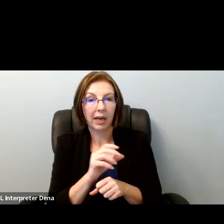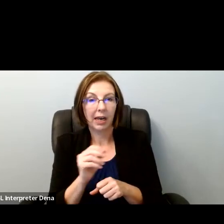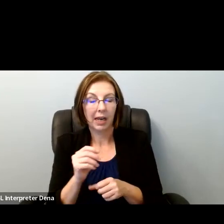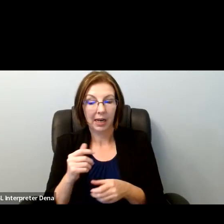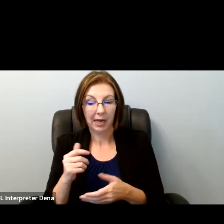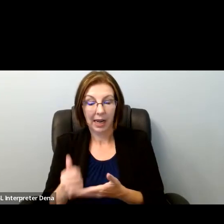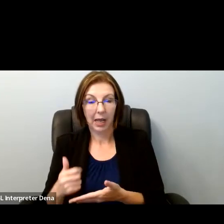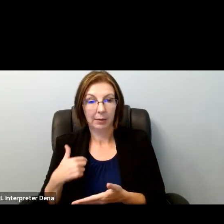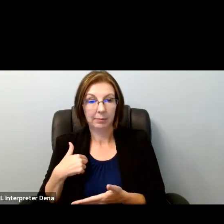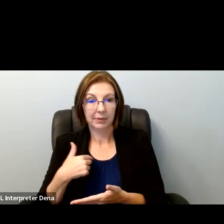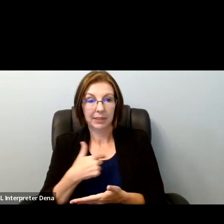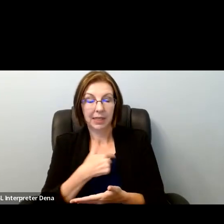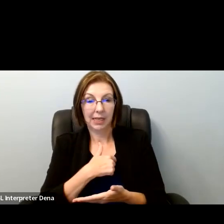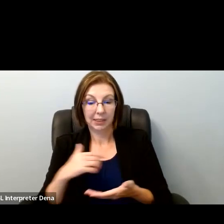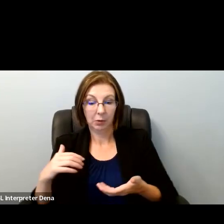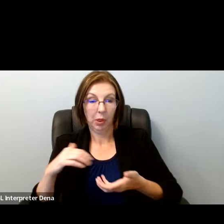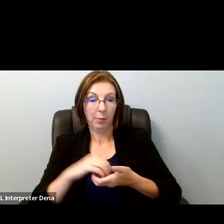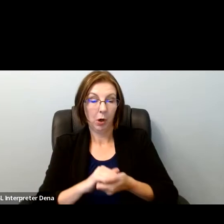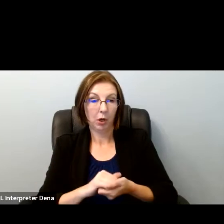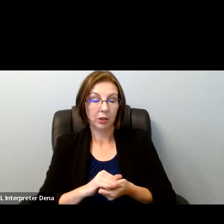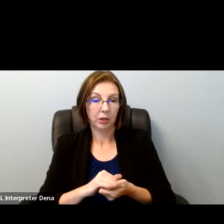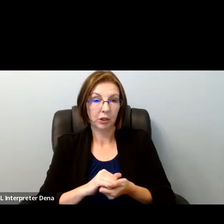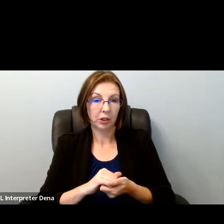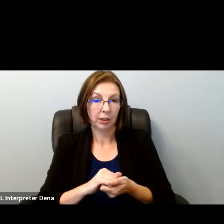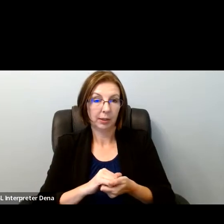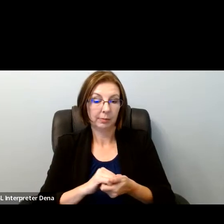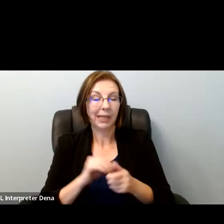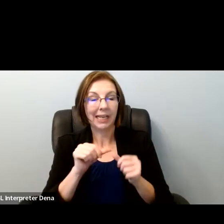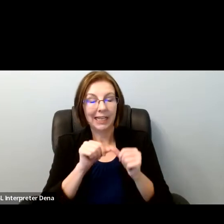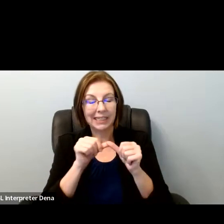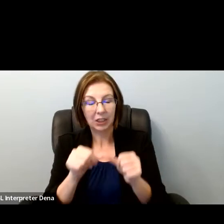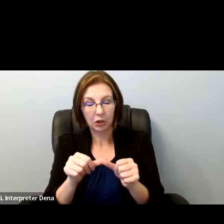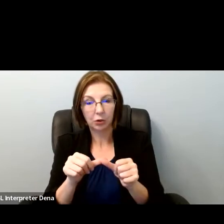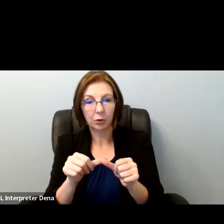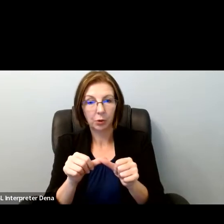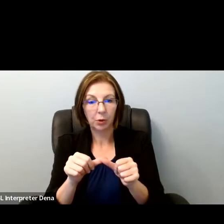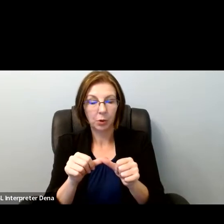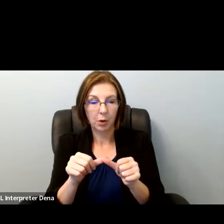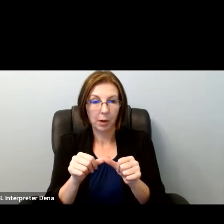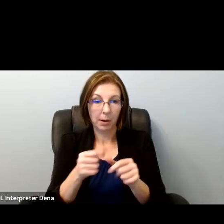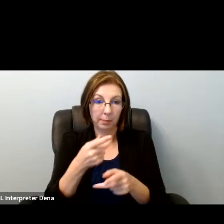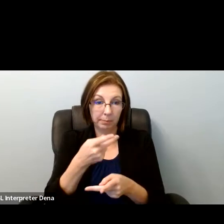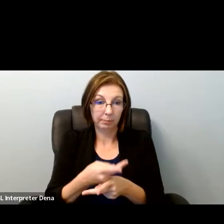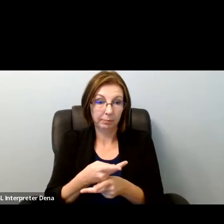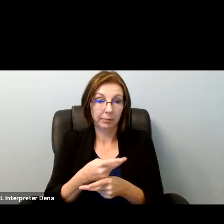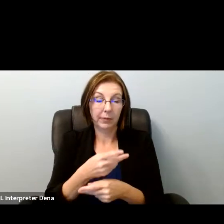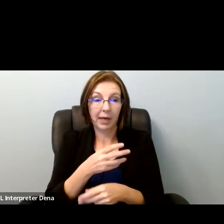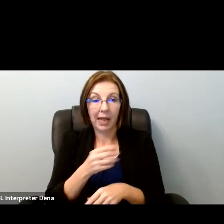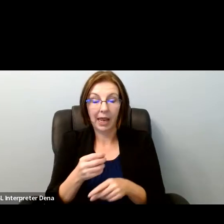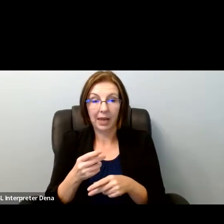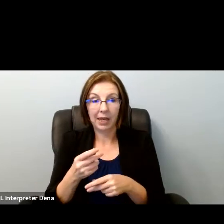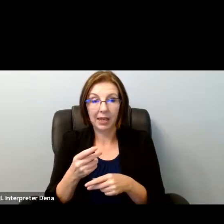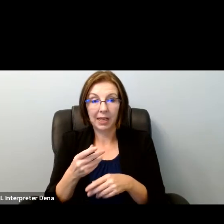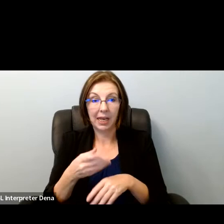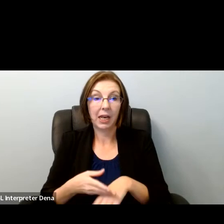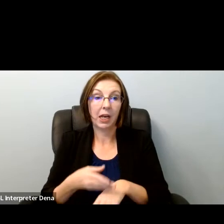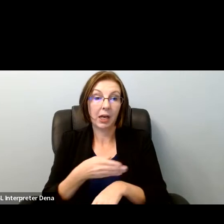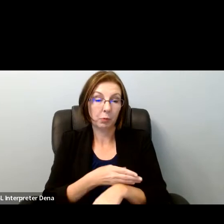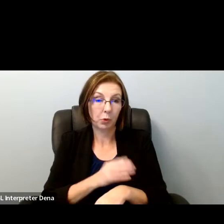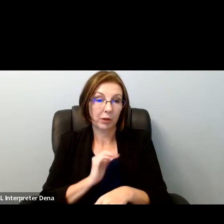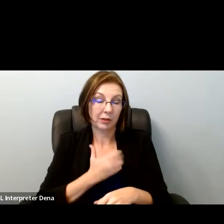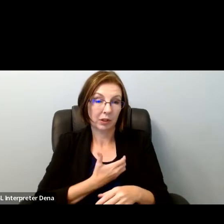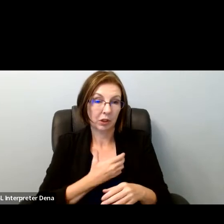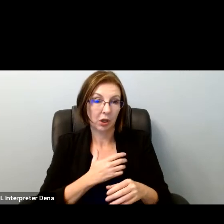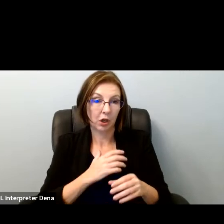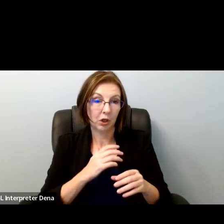the partnerships that you're striving to continue to maintain and increase is good for